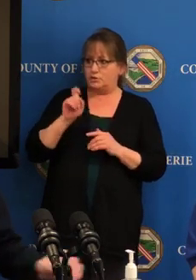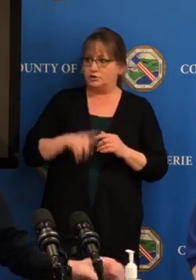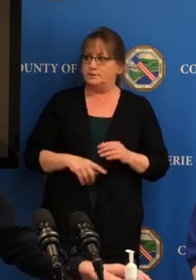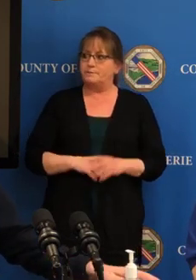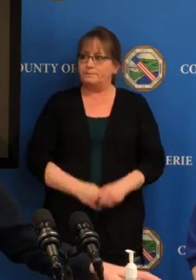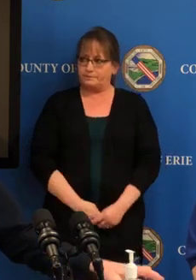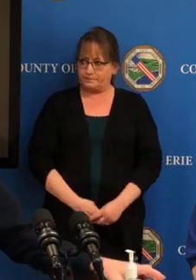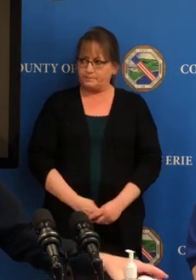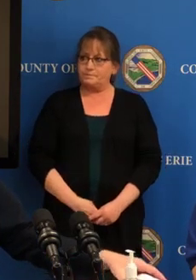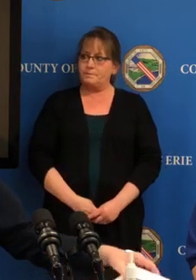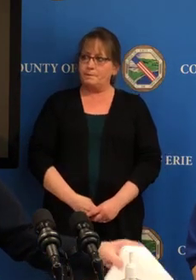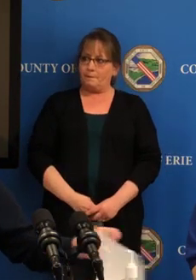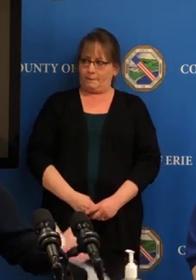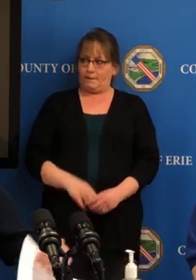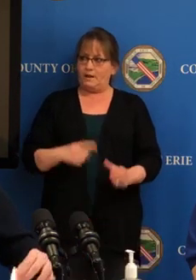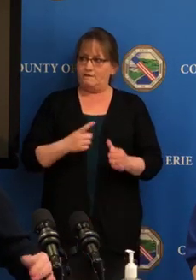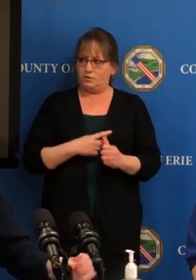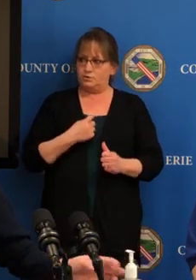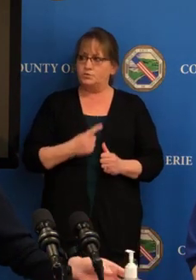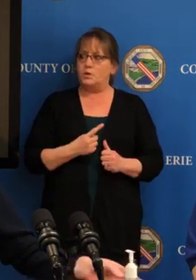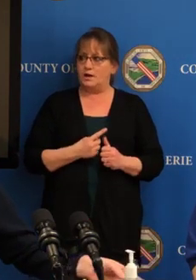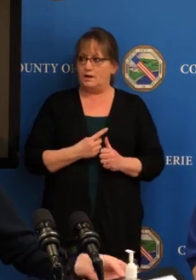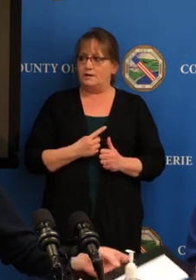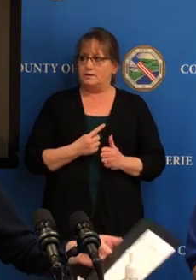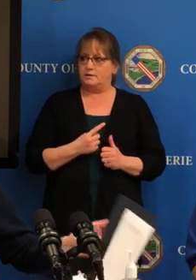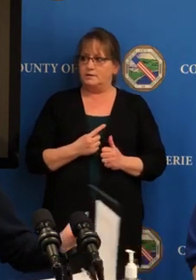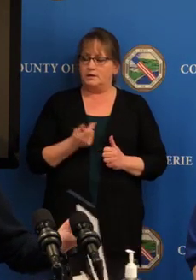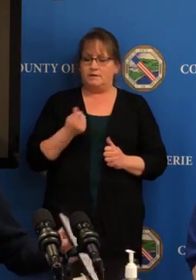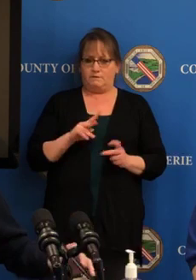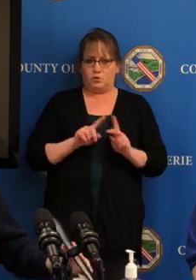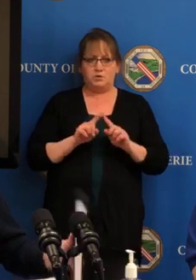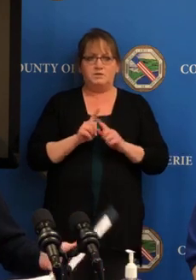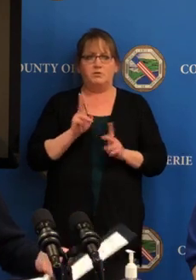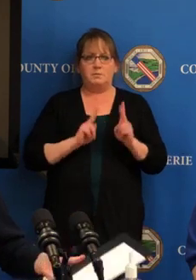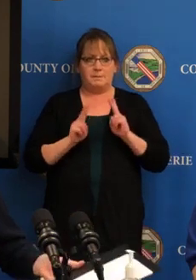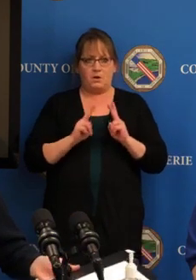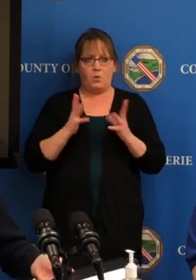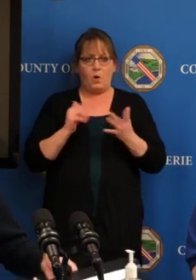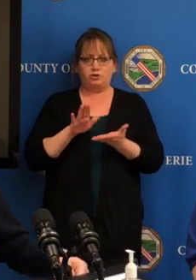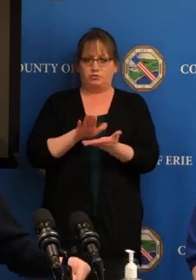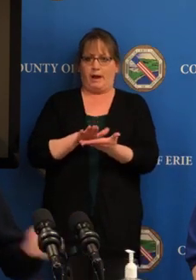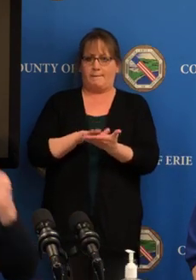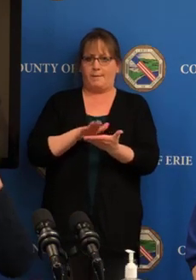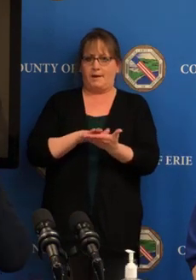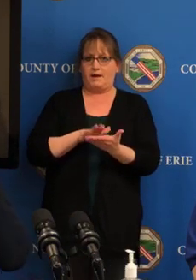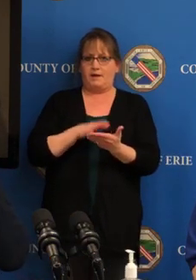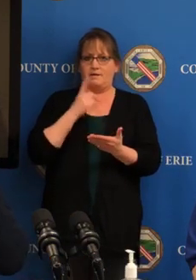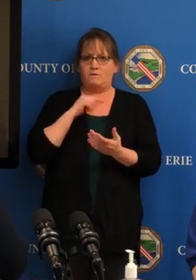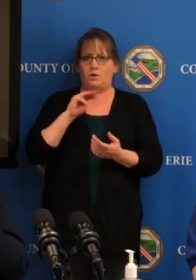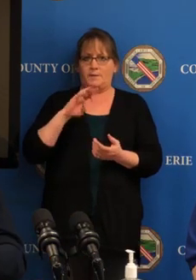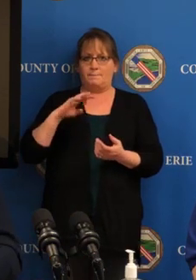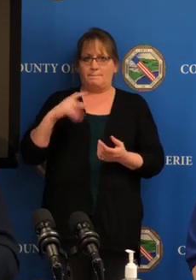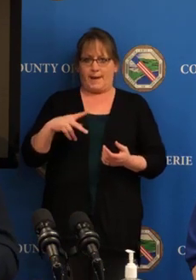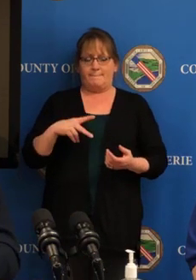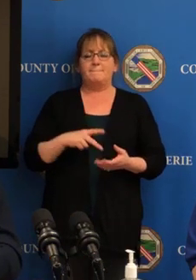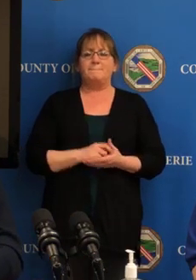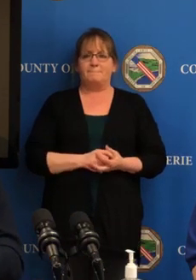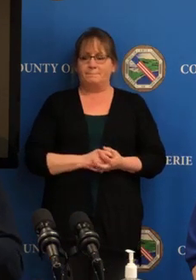Sure. Various things. First one, Mark, is actually a few different people want to compliment us on the map, and it's